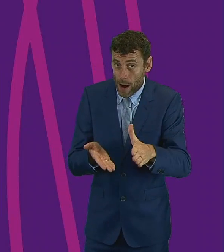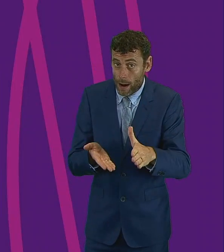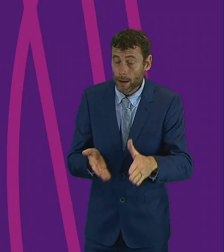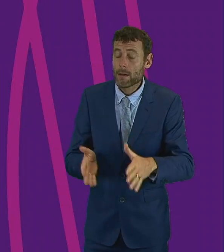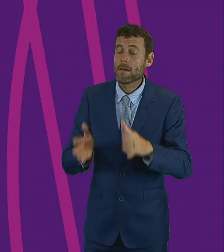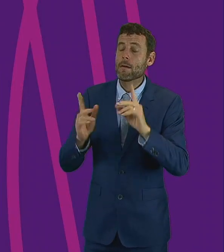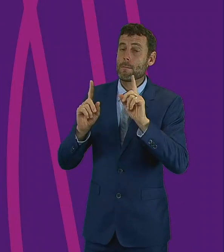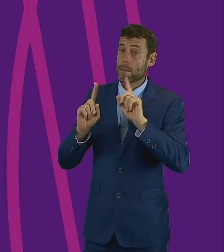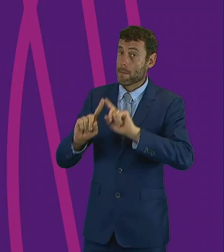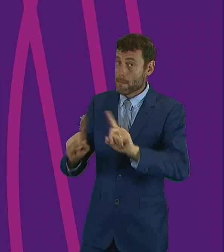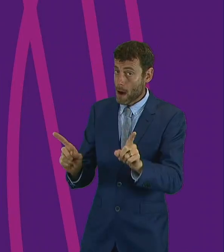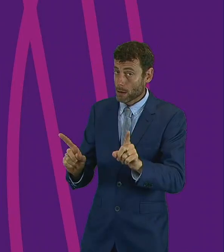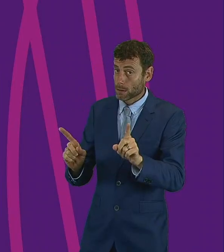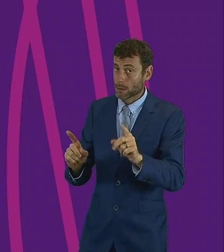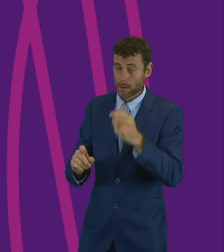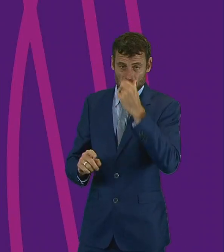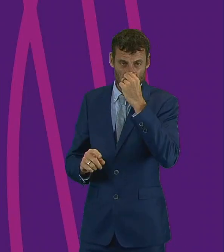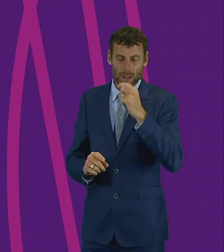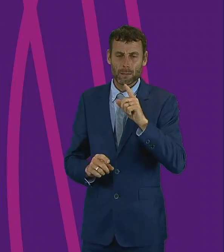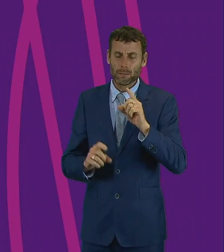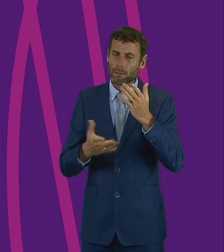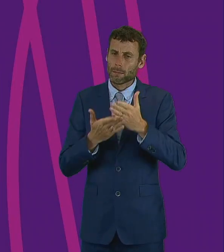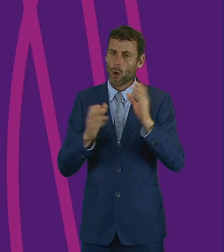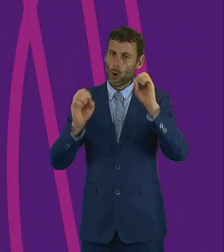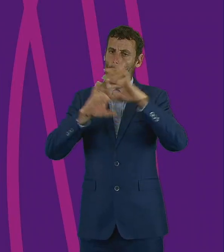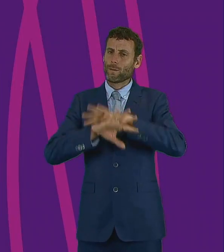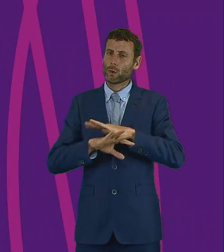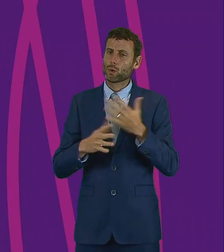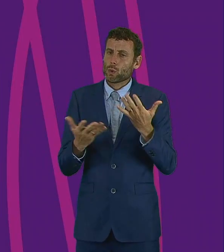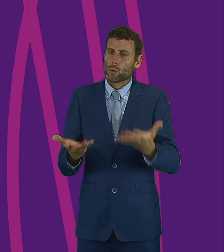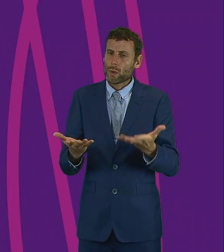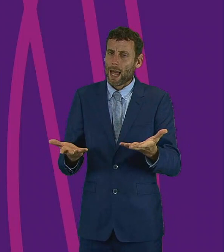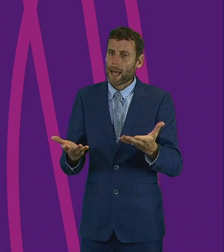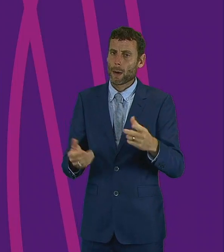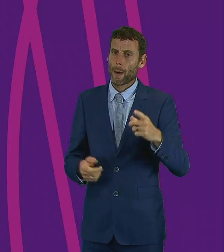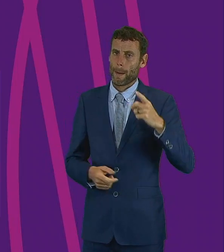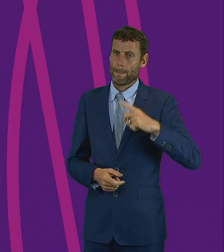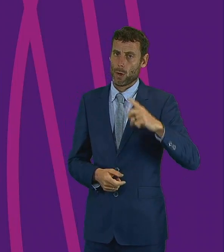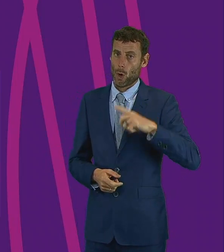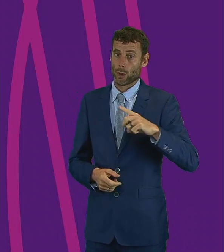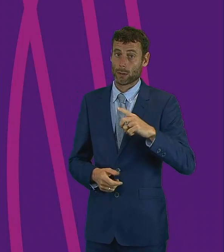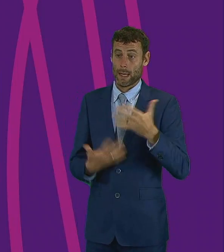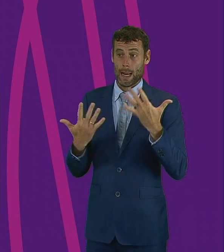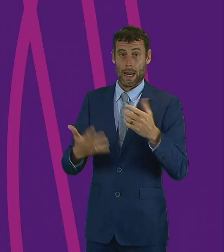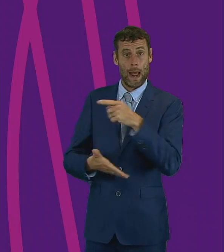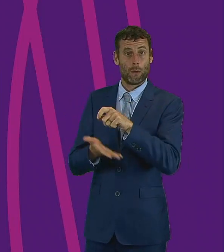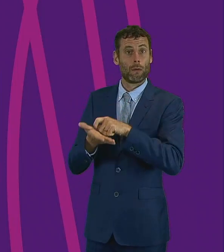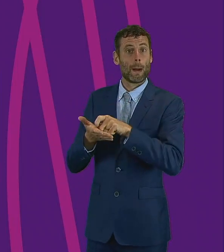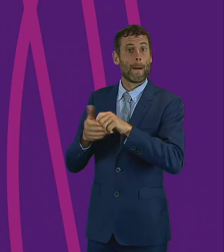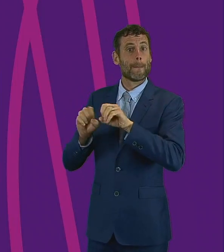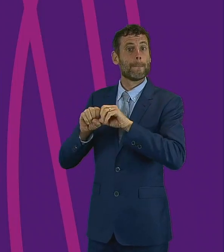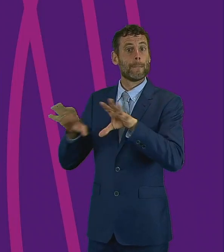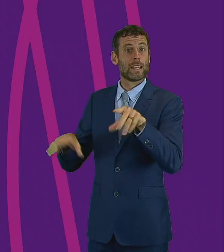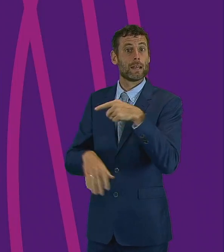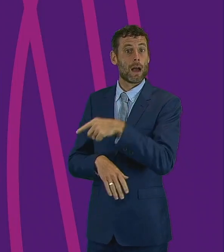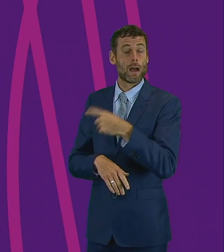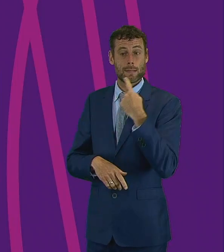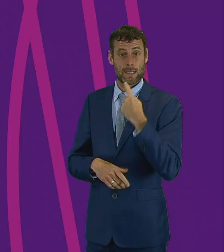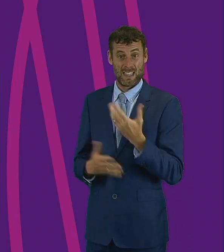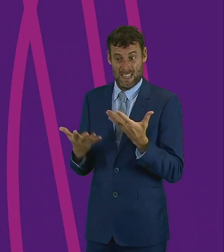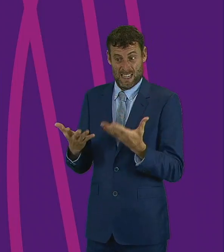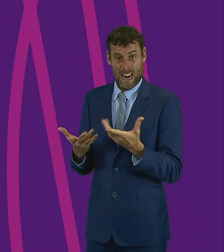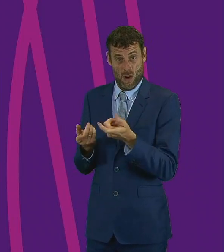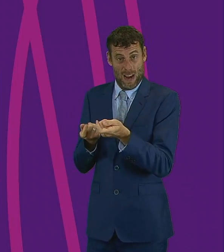However, there is a great deal of confusion today because the media are reporting that these restrictions have indeed